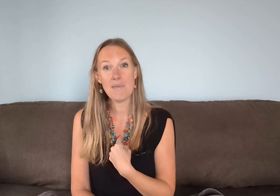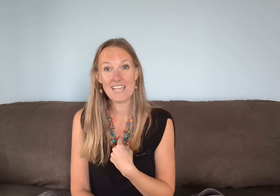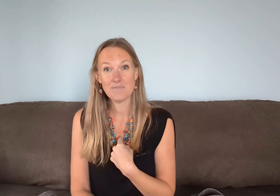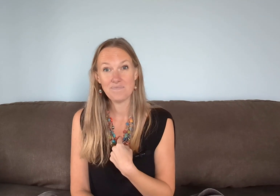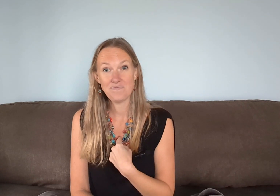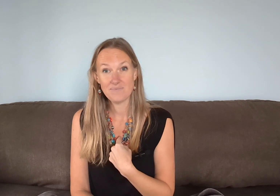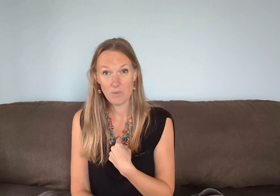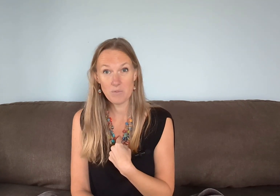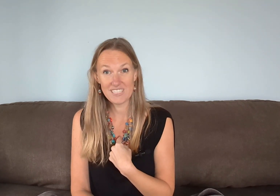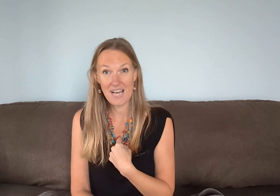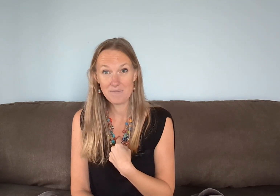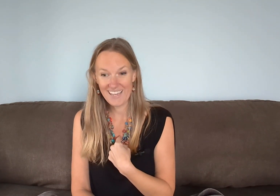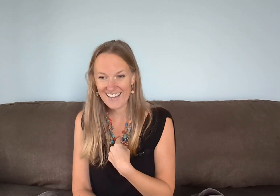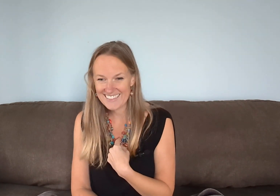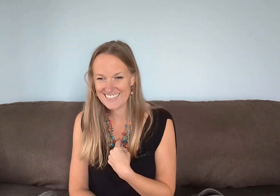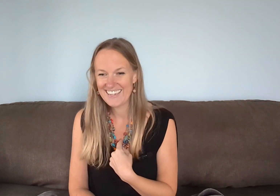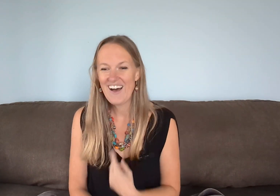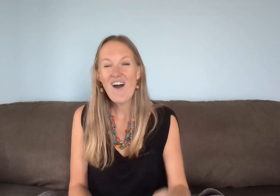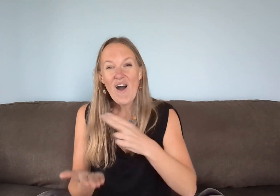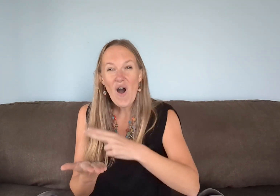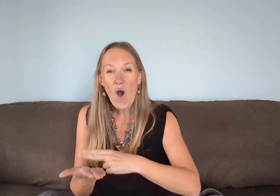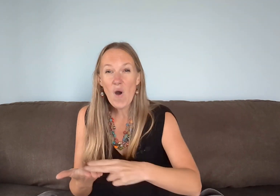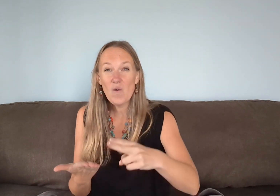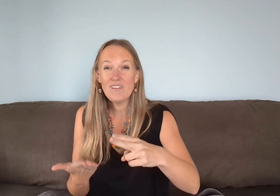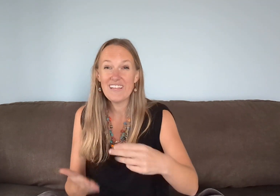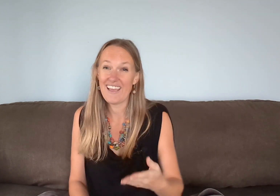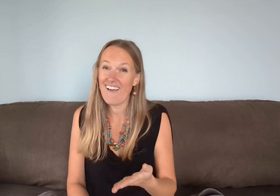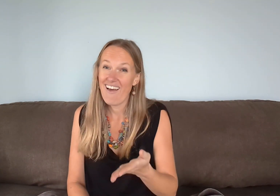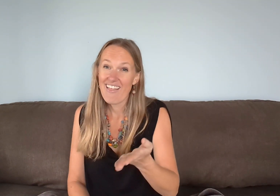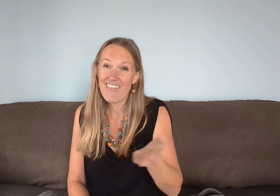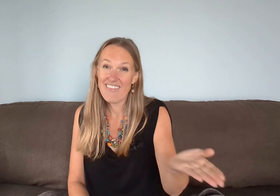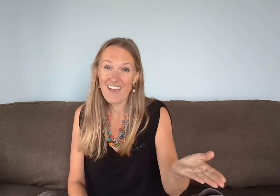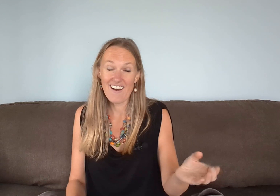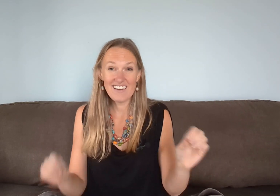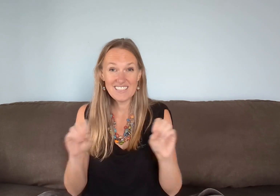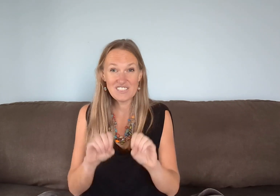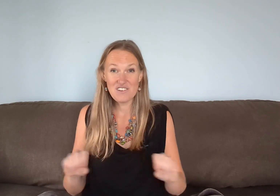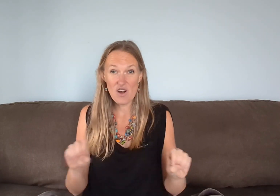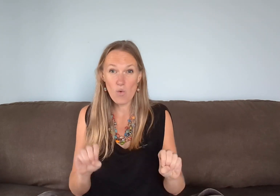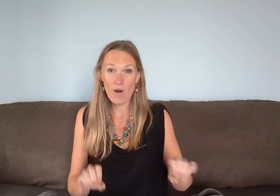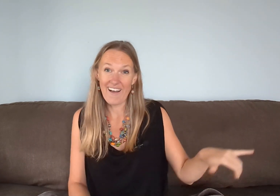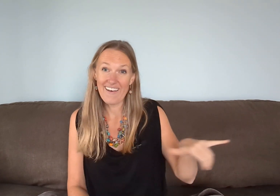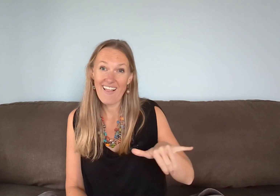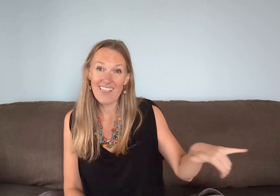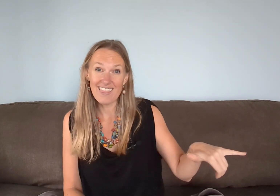Me. One more time. Okay, guys? Holy, there is no one